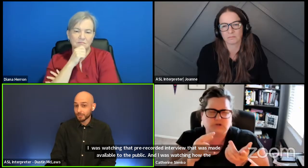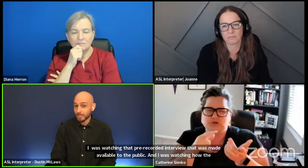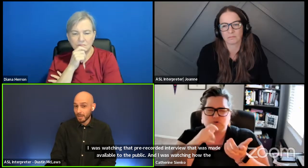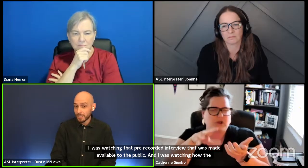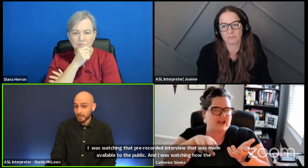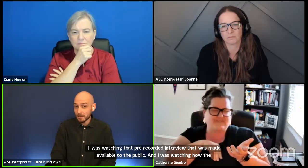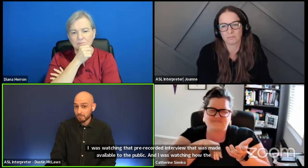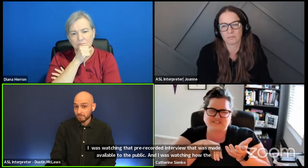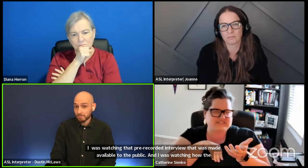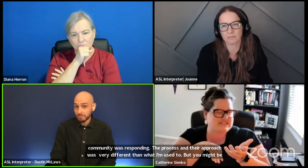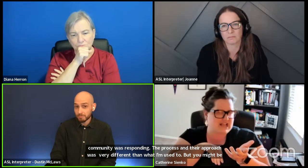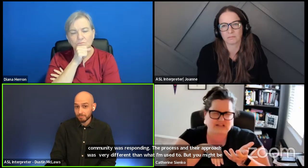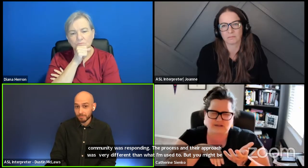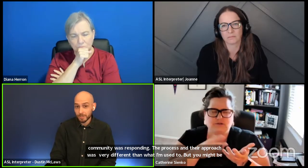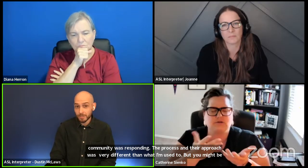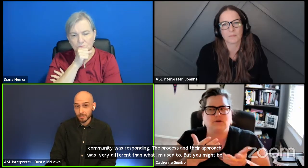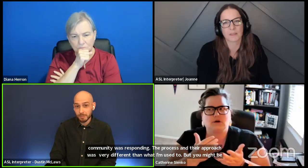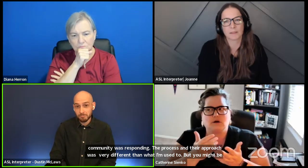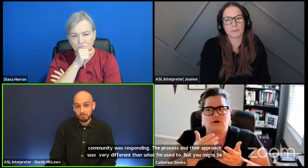this is just an idea,